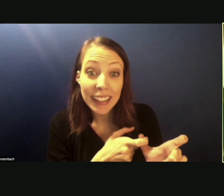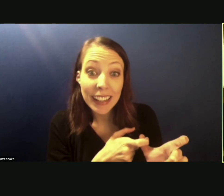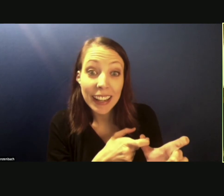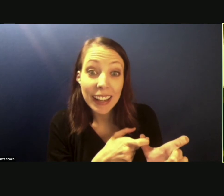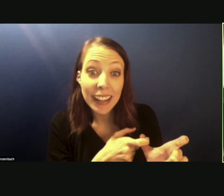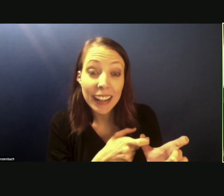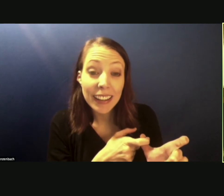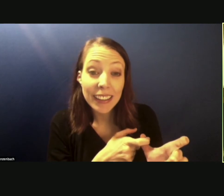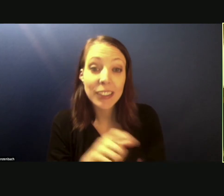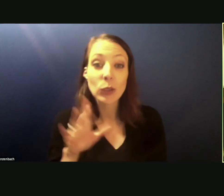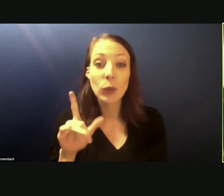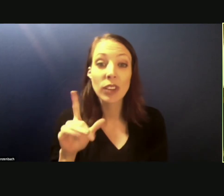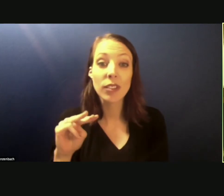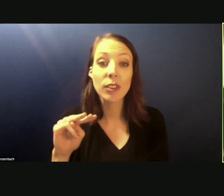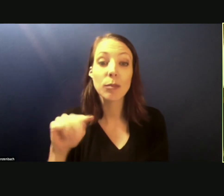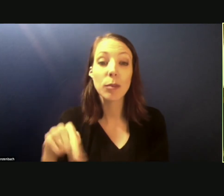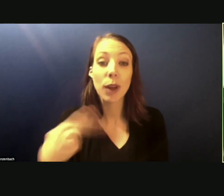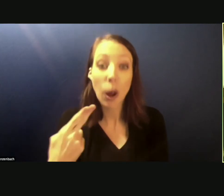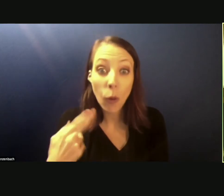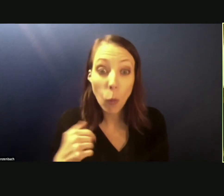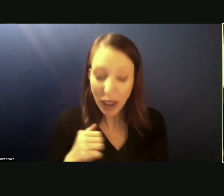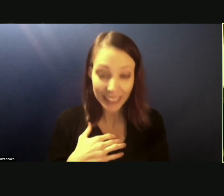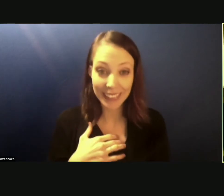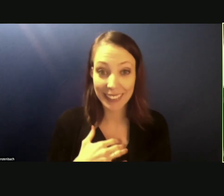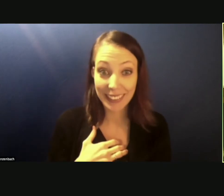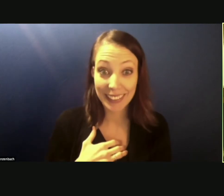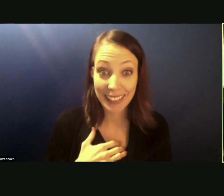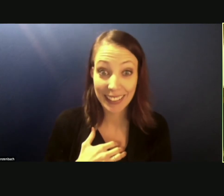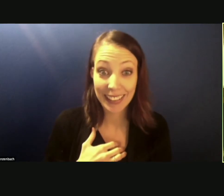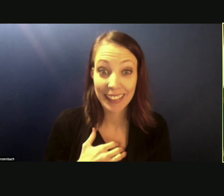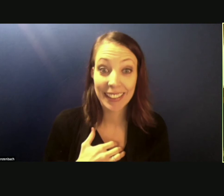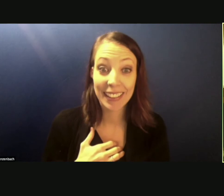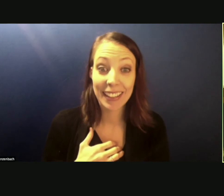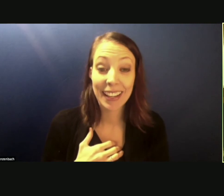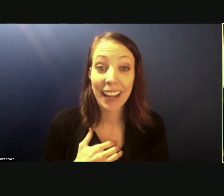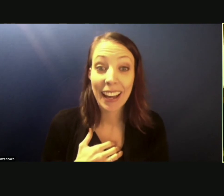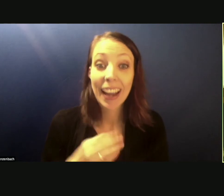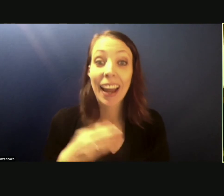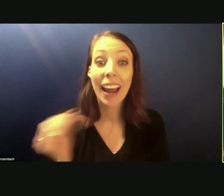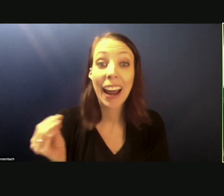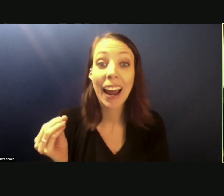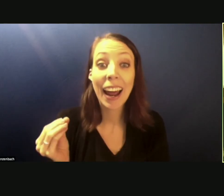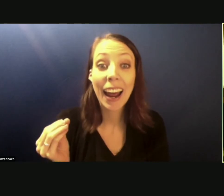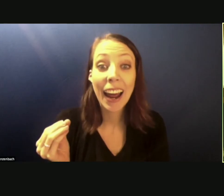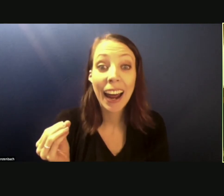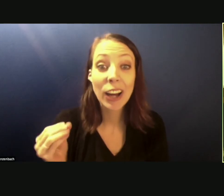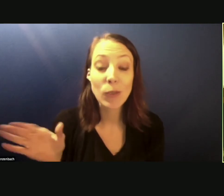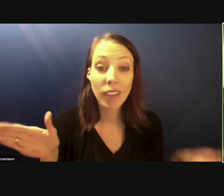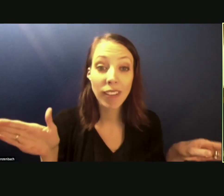like 25 miles per hour. Really, they can run that fast. And when they're